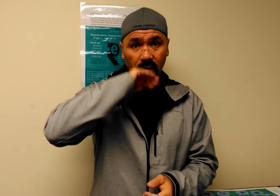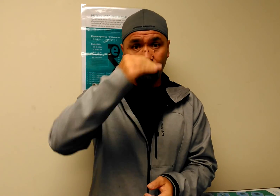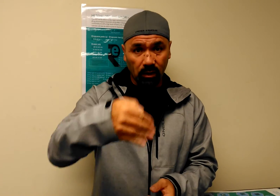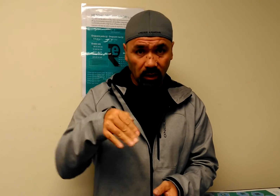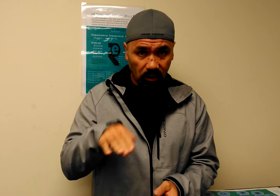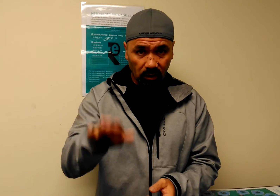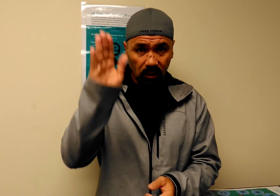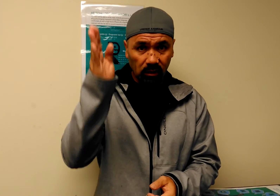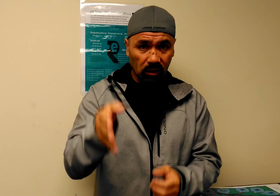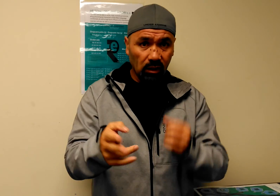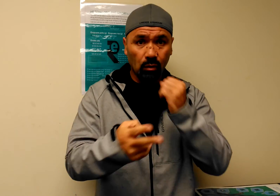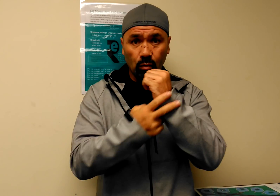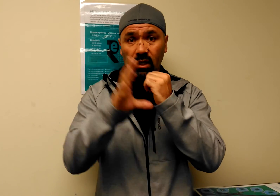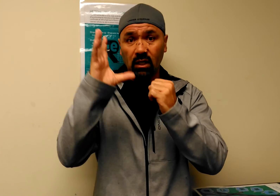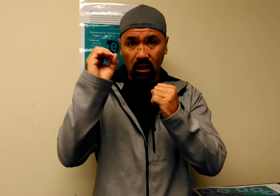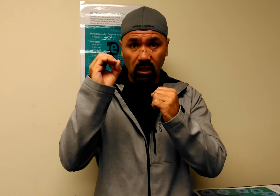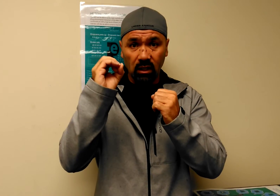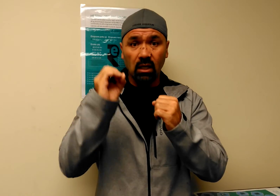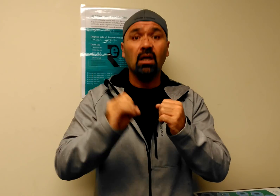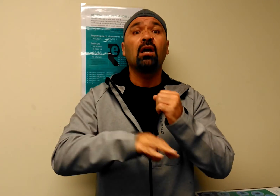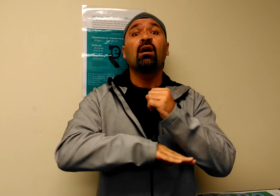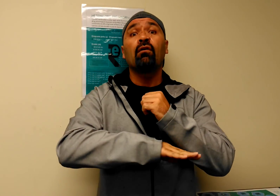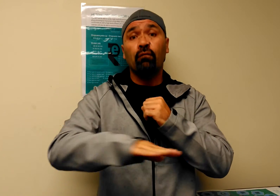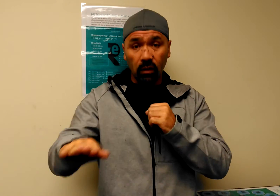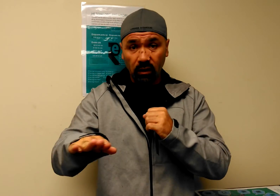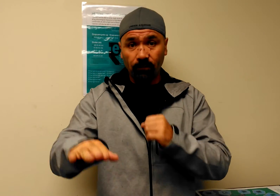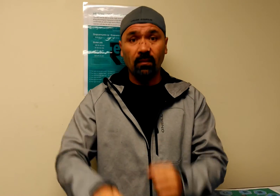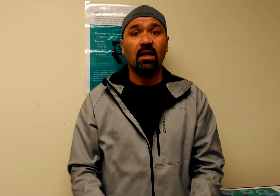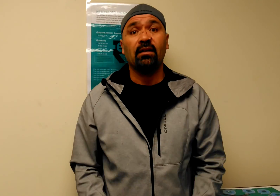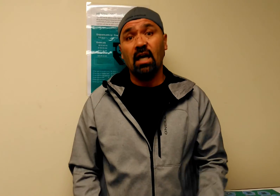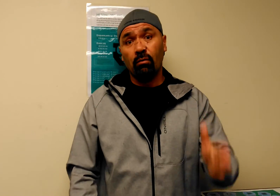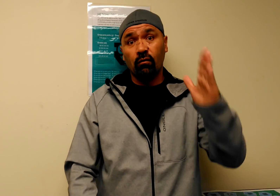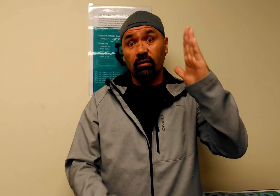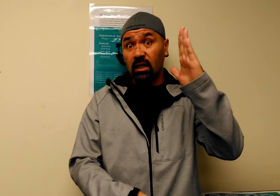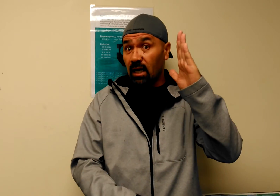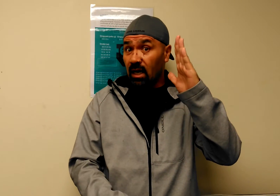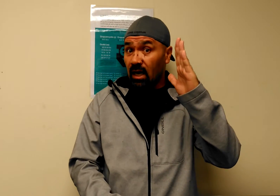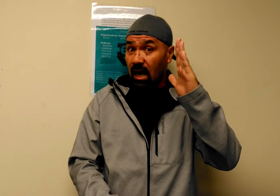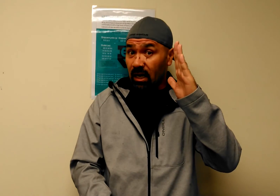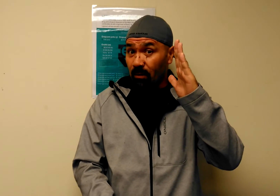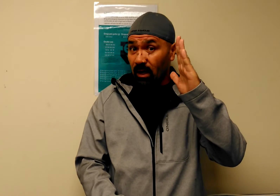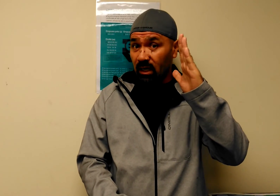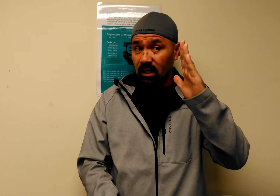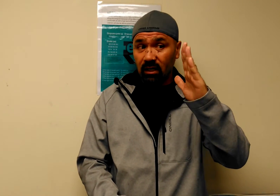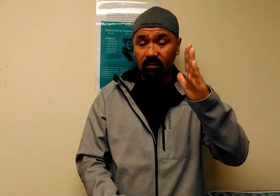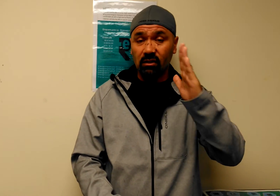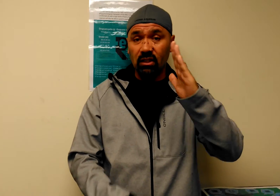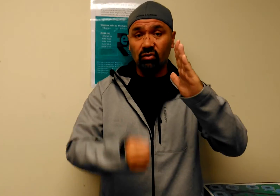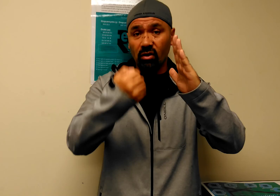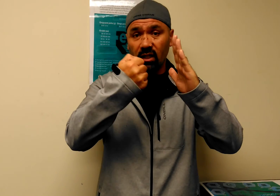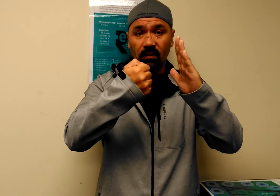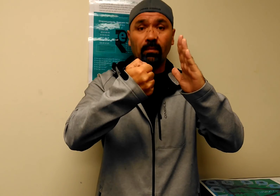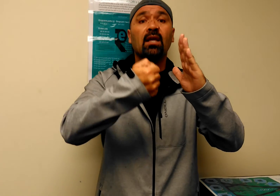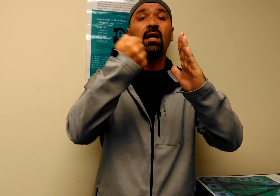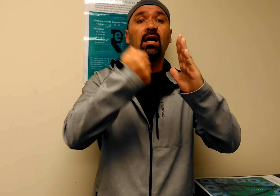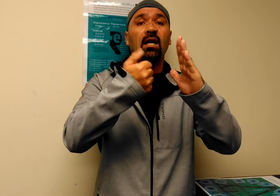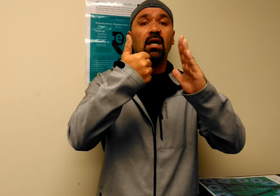p, r, t, w, ng, f. Now we've got the ahaka mana ne. So let's try that.